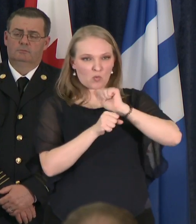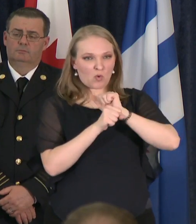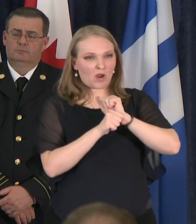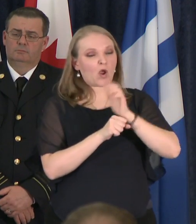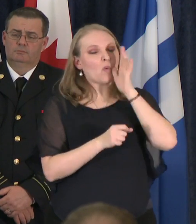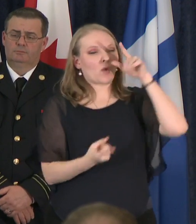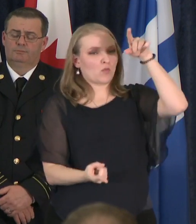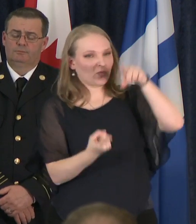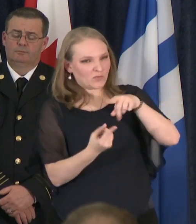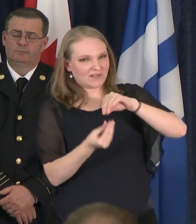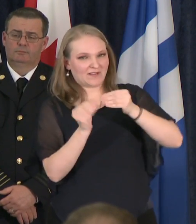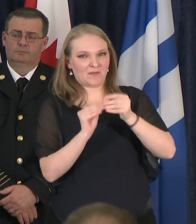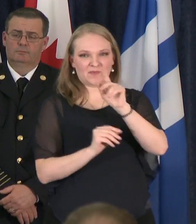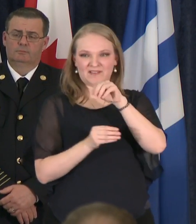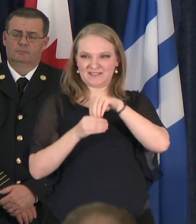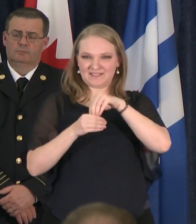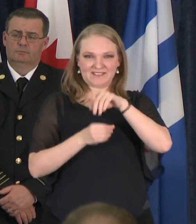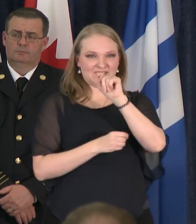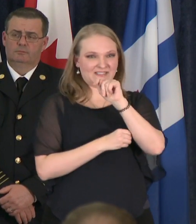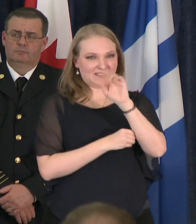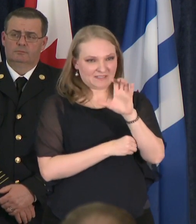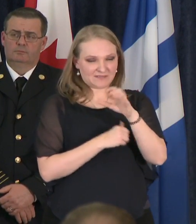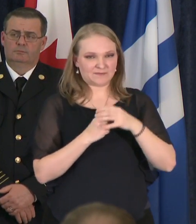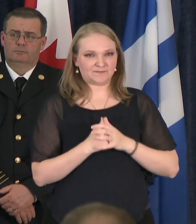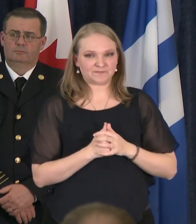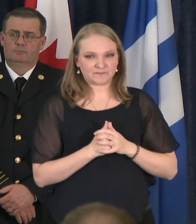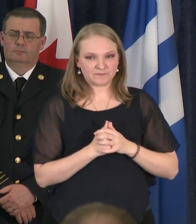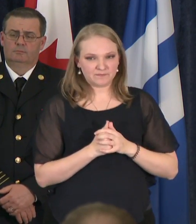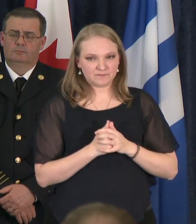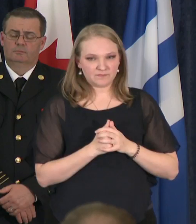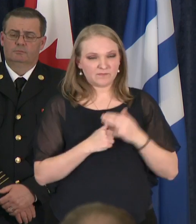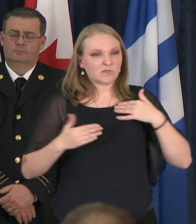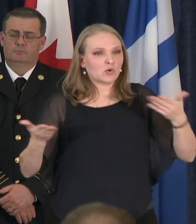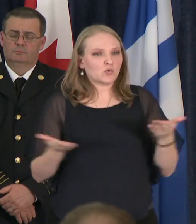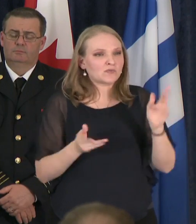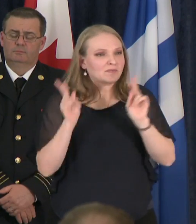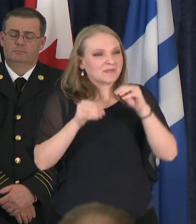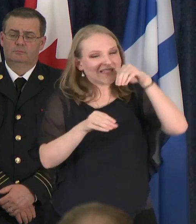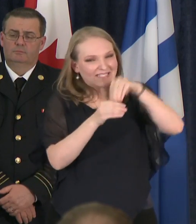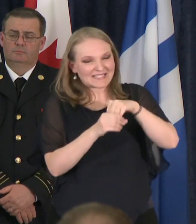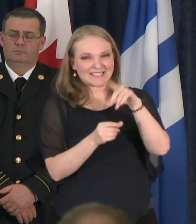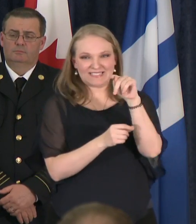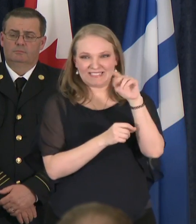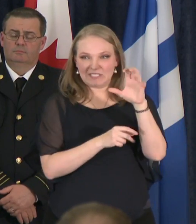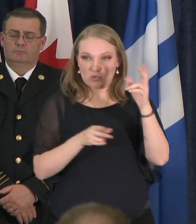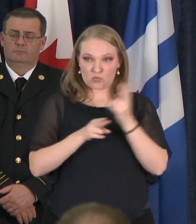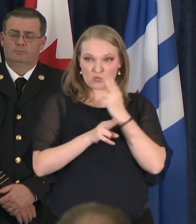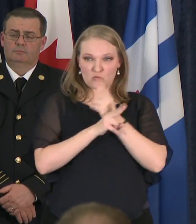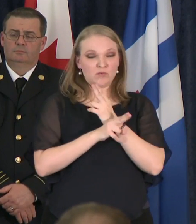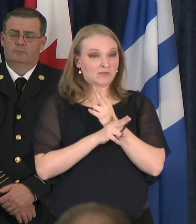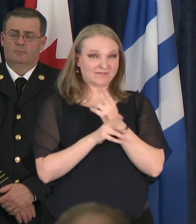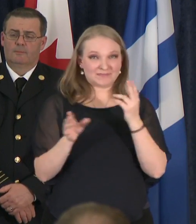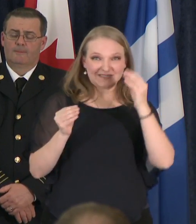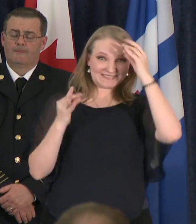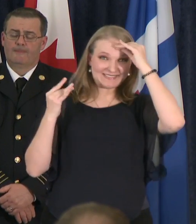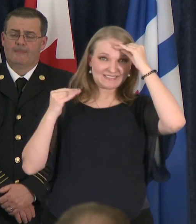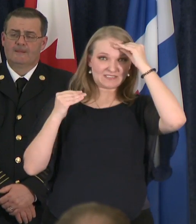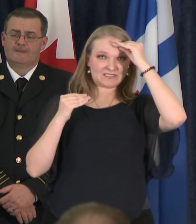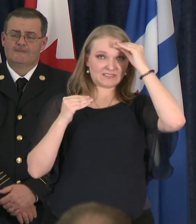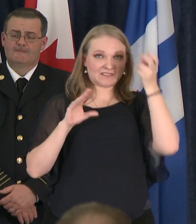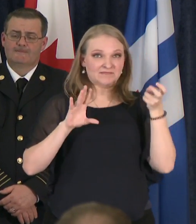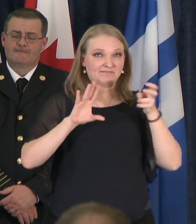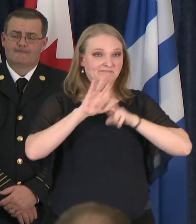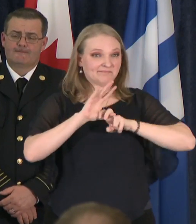riding on public transit, to observe and see what opportunities there are for them to perhaps get